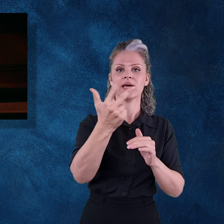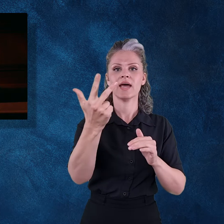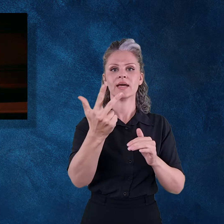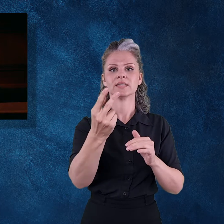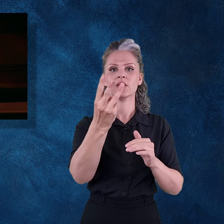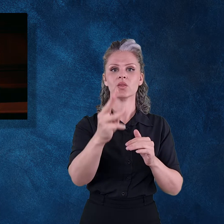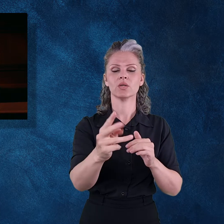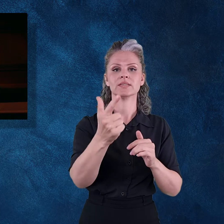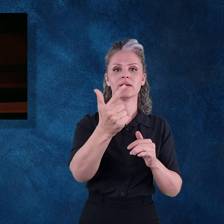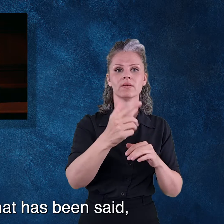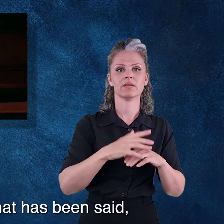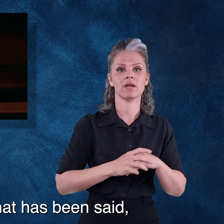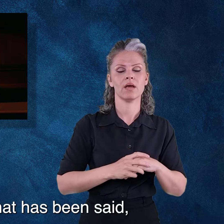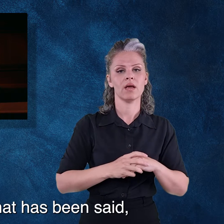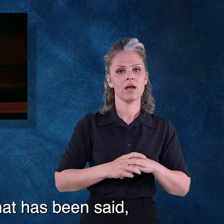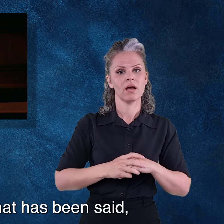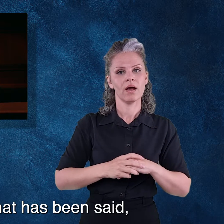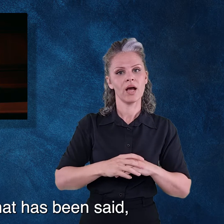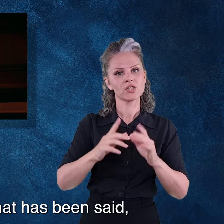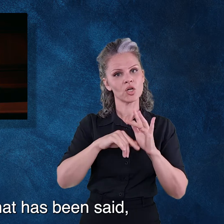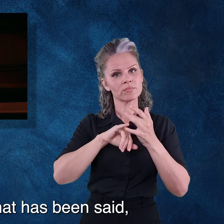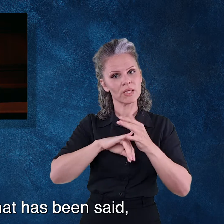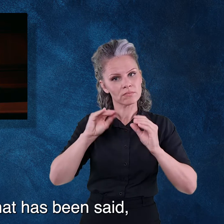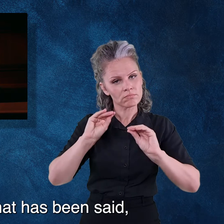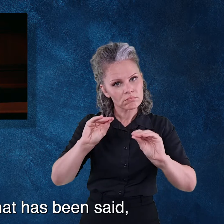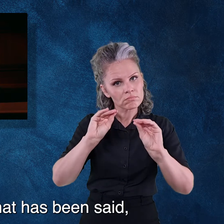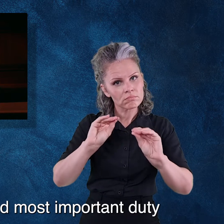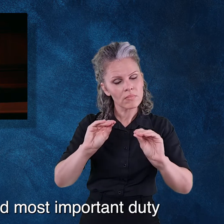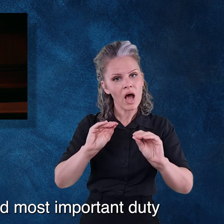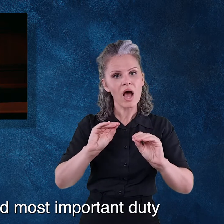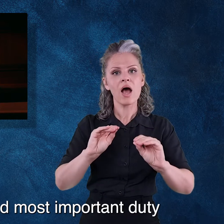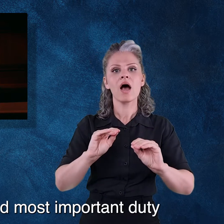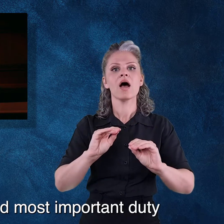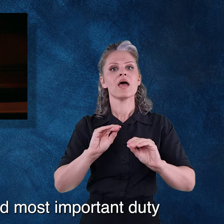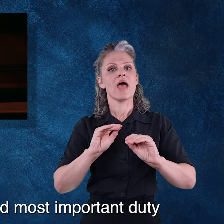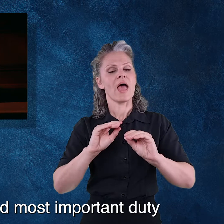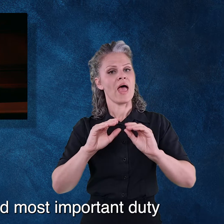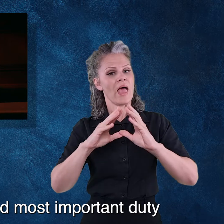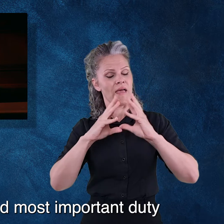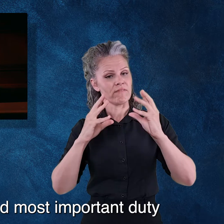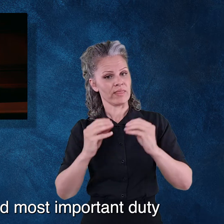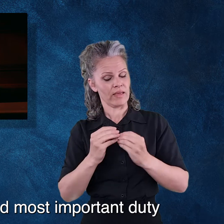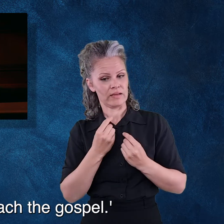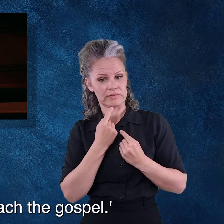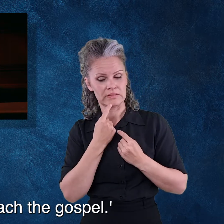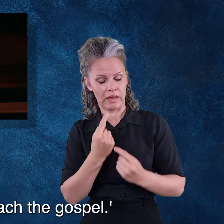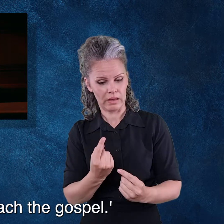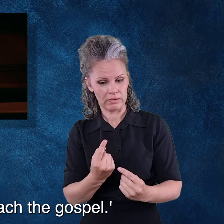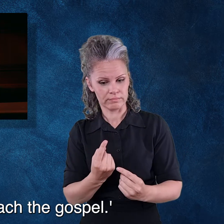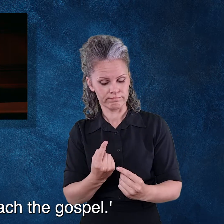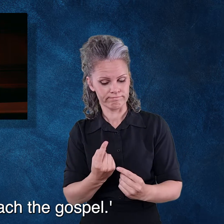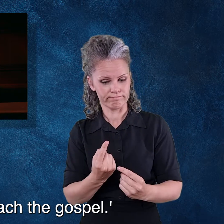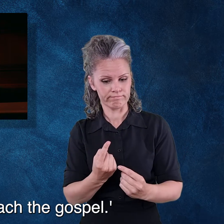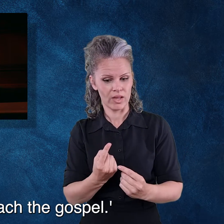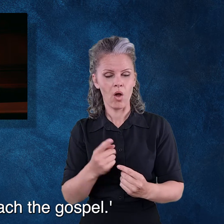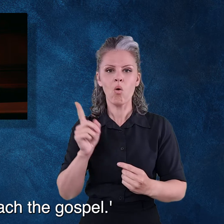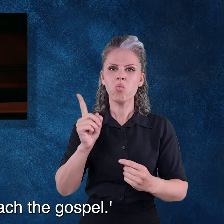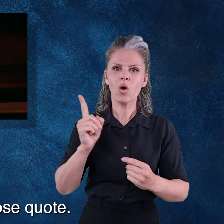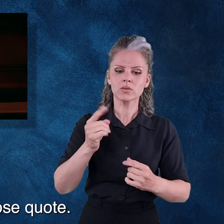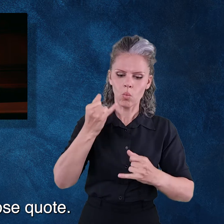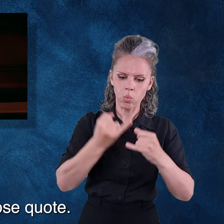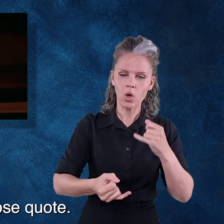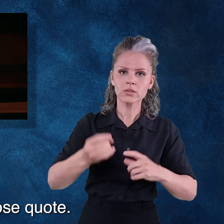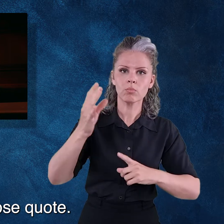quote, After all that has been said, the greatest and most important duty is to preach the gospel,